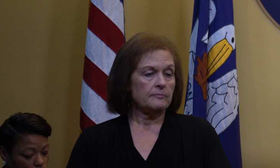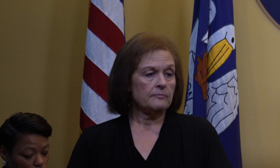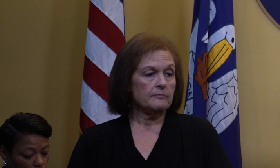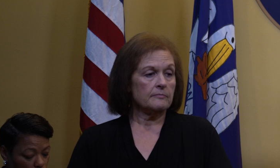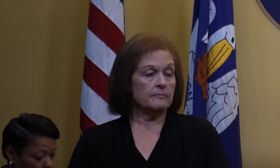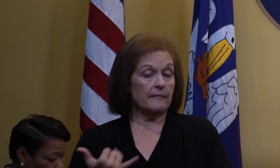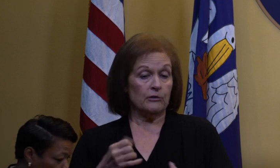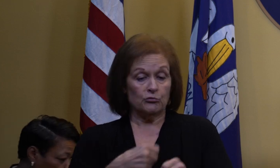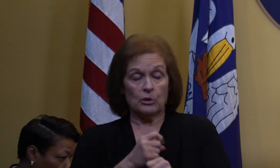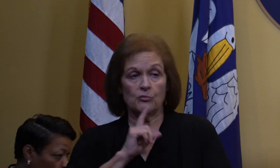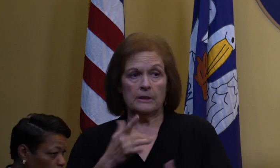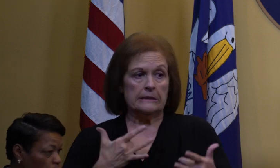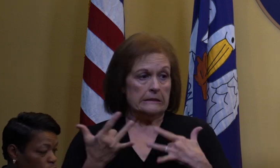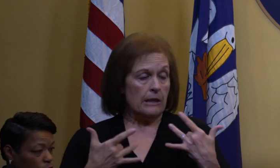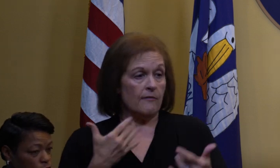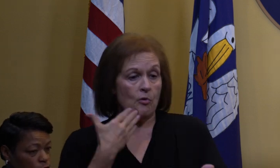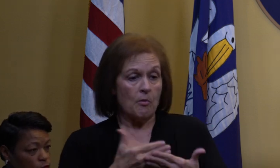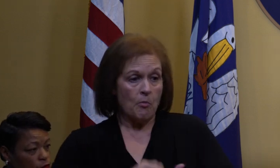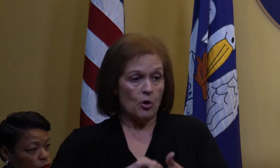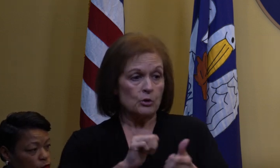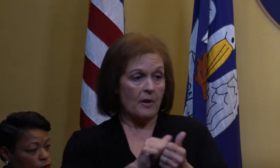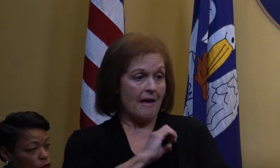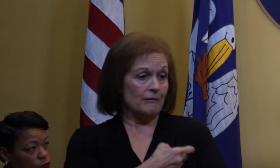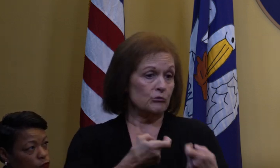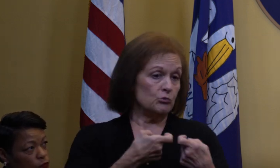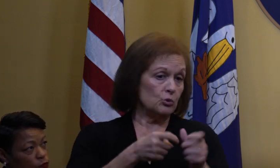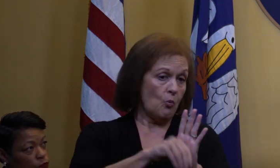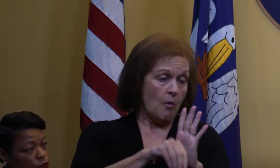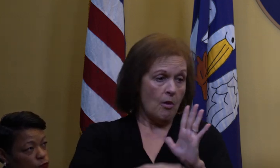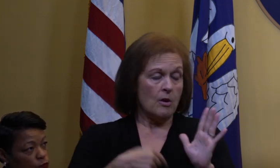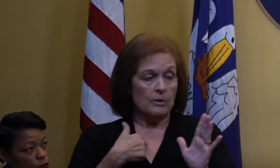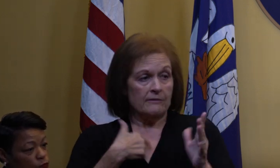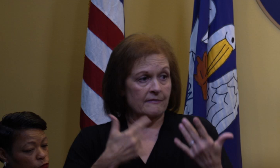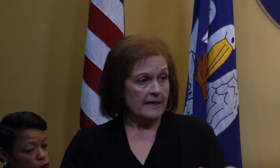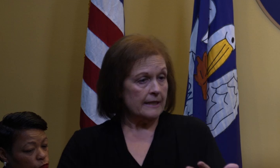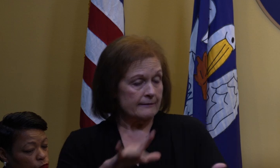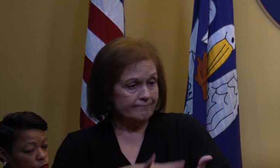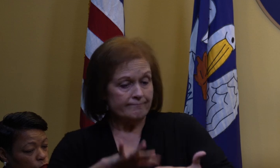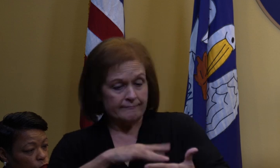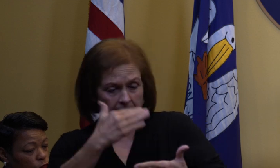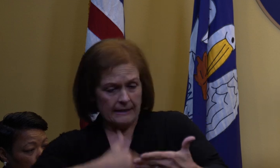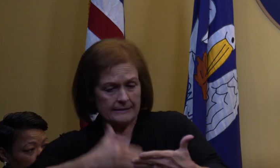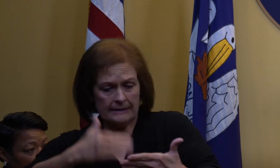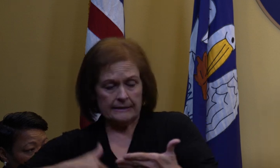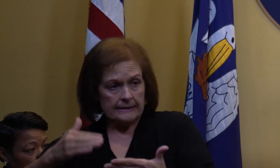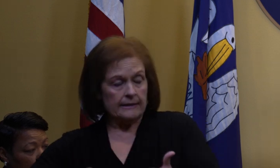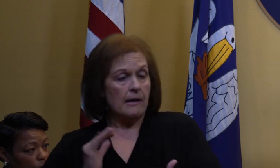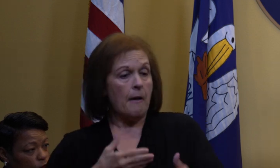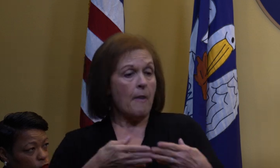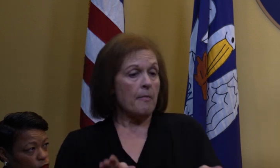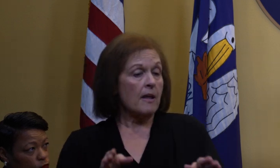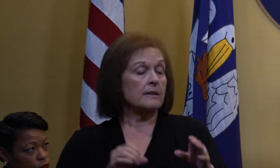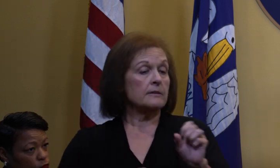Really excited this year. We've got a great partnership with Entergy New Orleans. We've reviewed all of our critical facilities lists, so all of our public